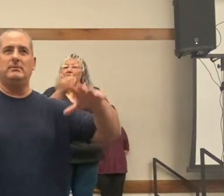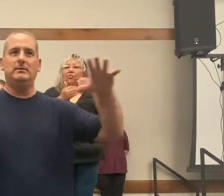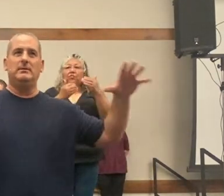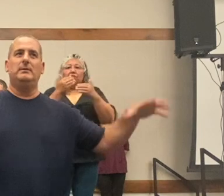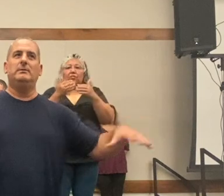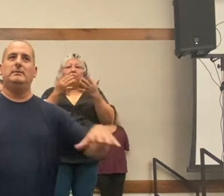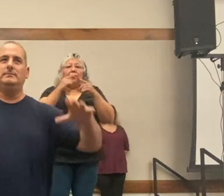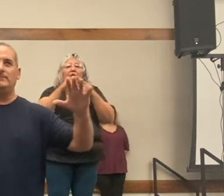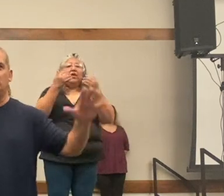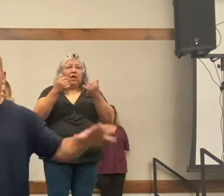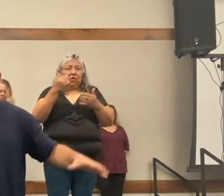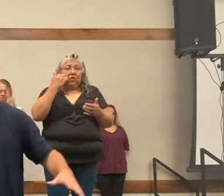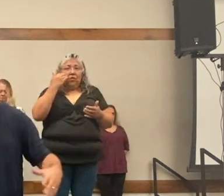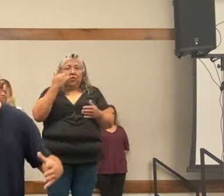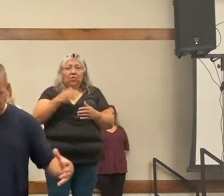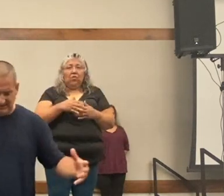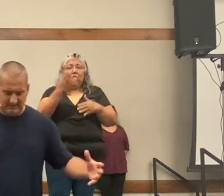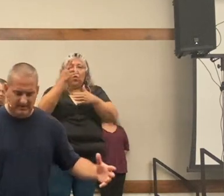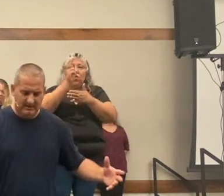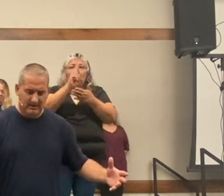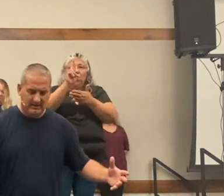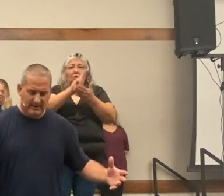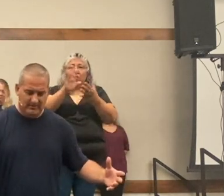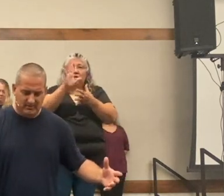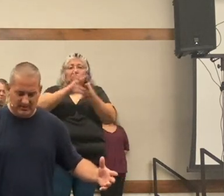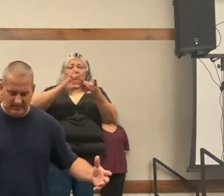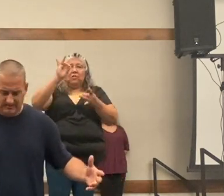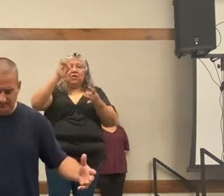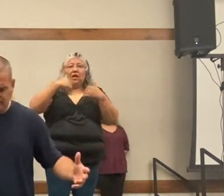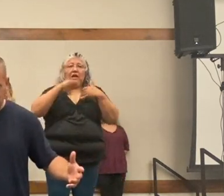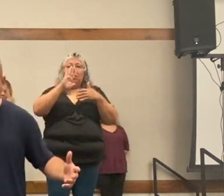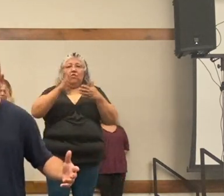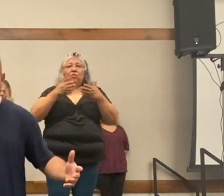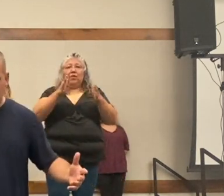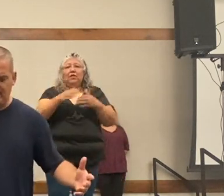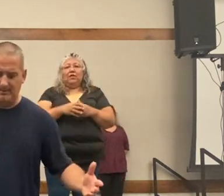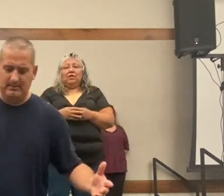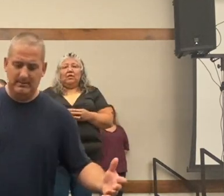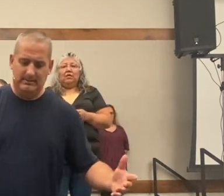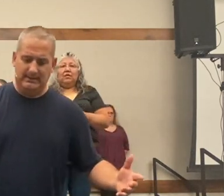you know. Holy Spirit, just come and have your way.